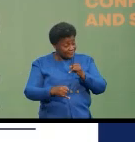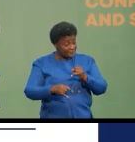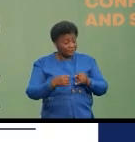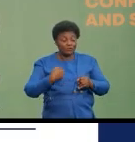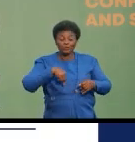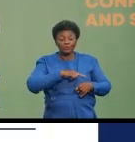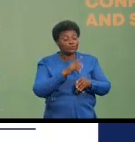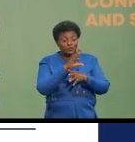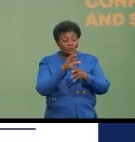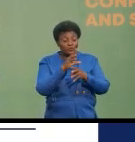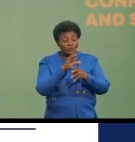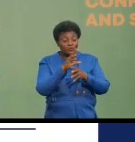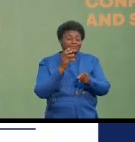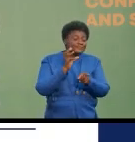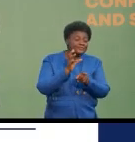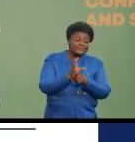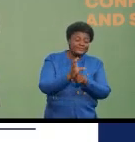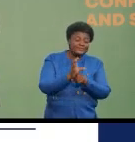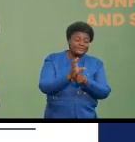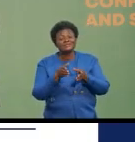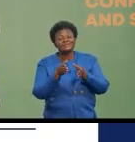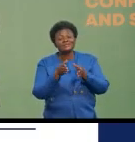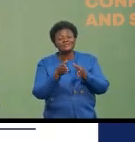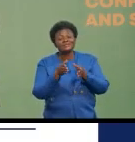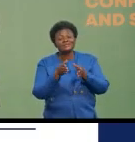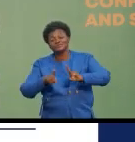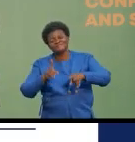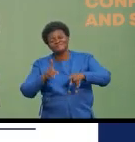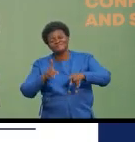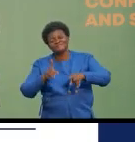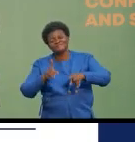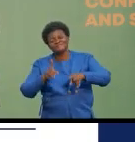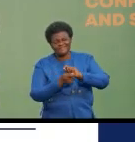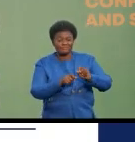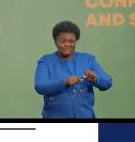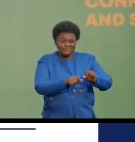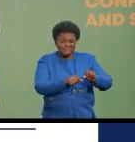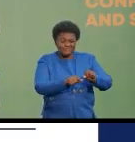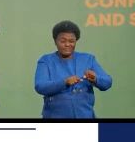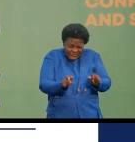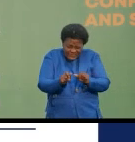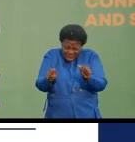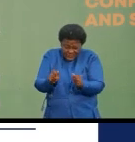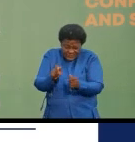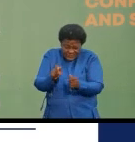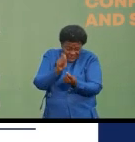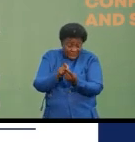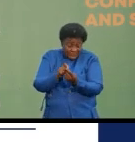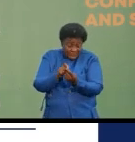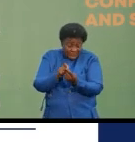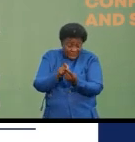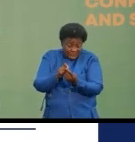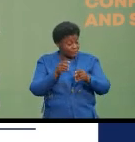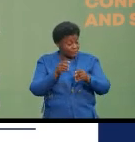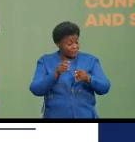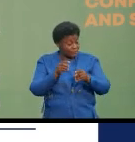longer insist on doing things the way we always did them. We need context-specific implementation packages. We need